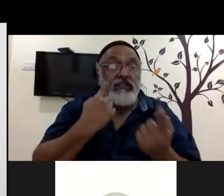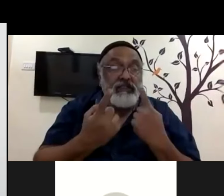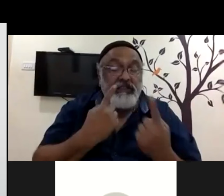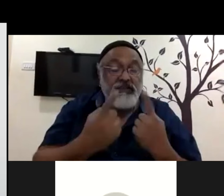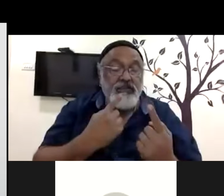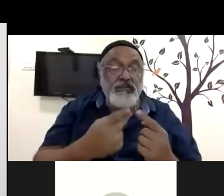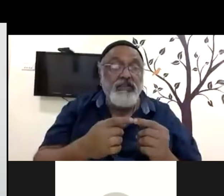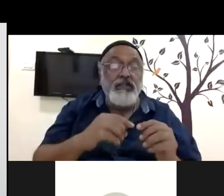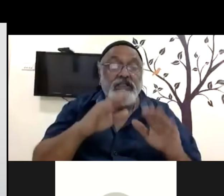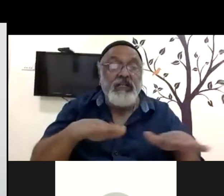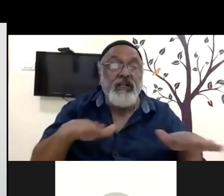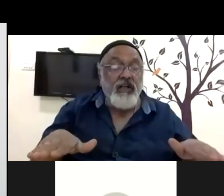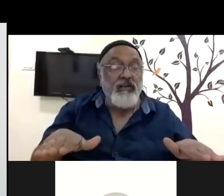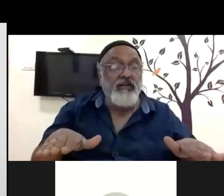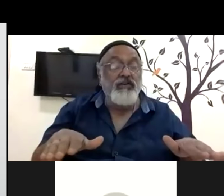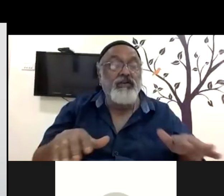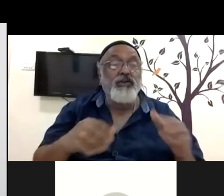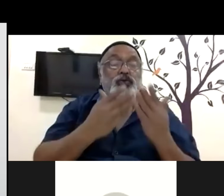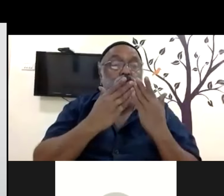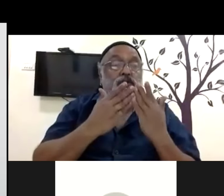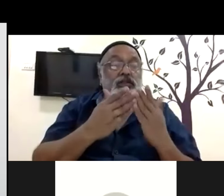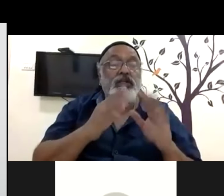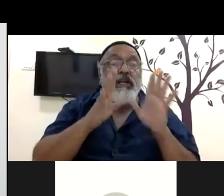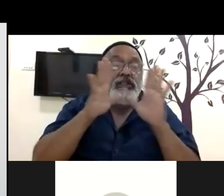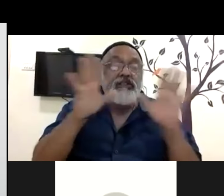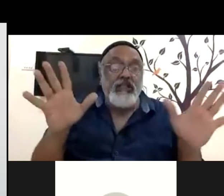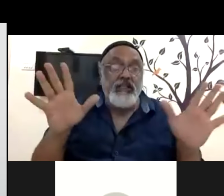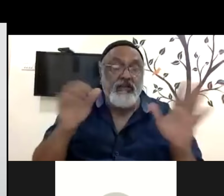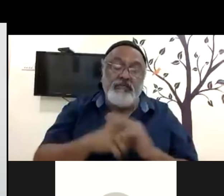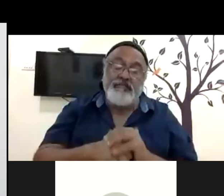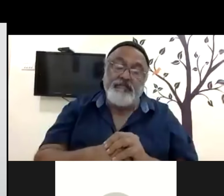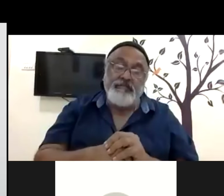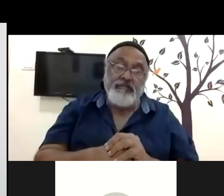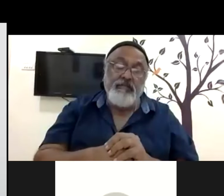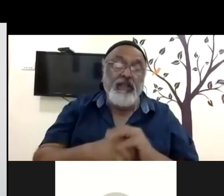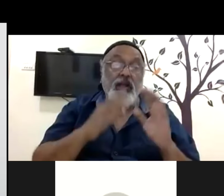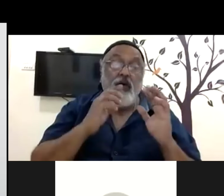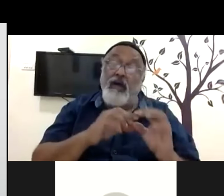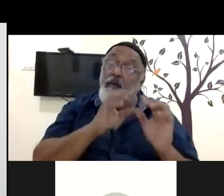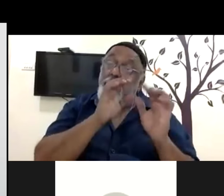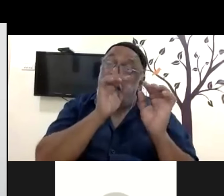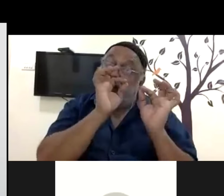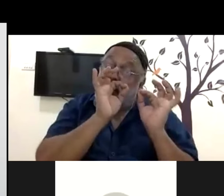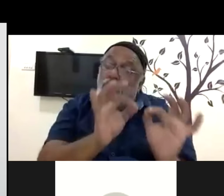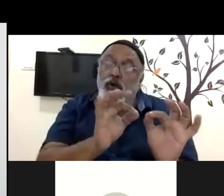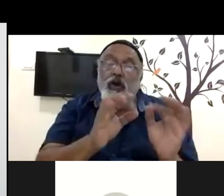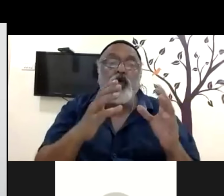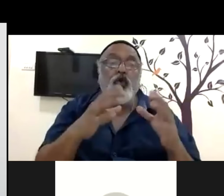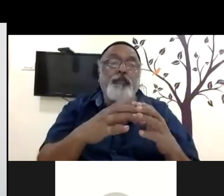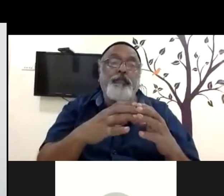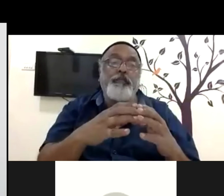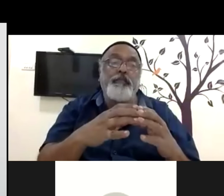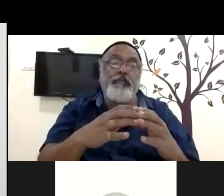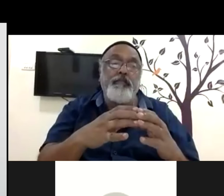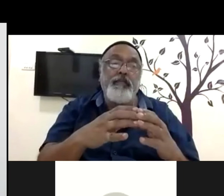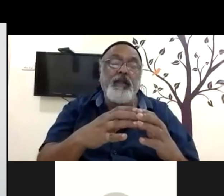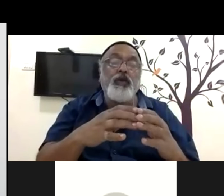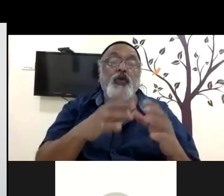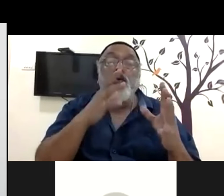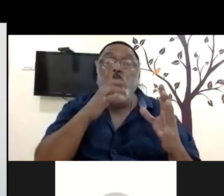on these children of, or the students of 10th standard. So now I have a very particular group. I want to study a group of